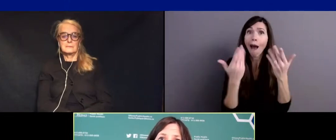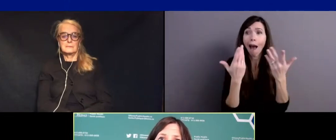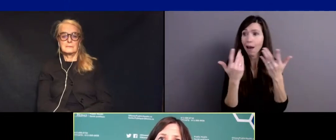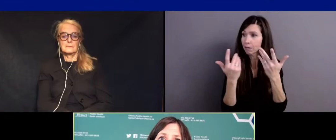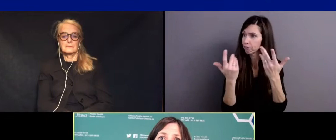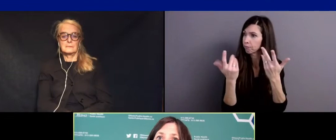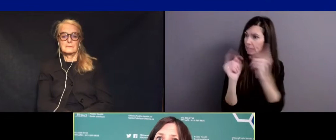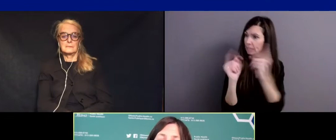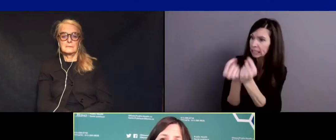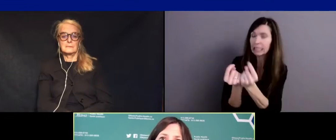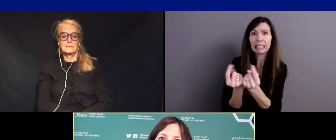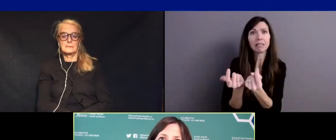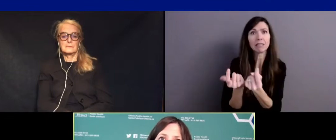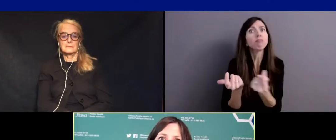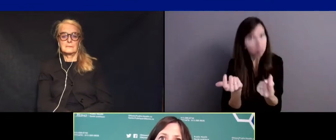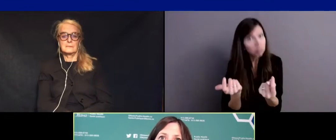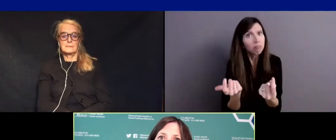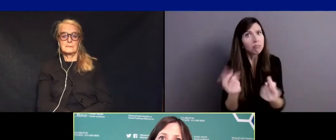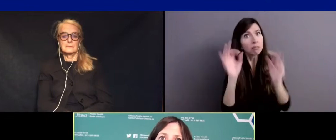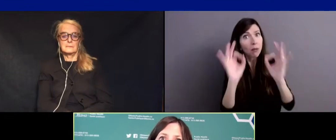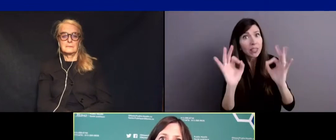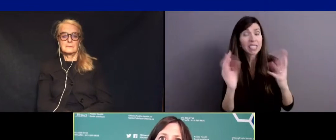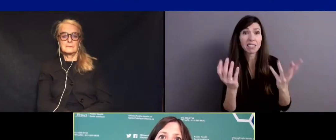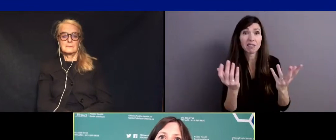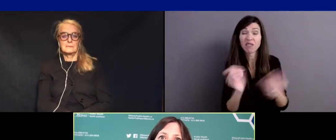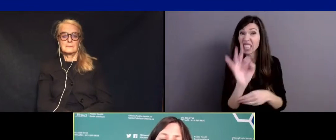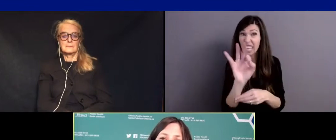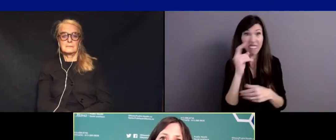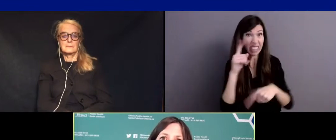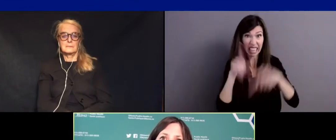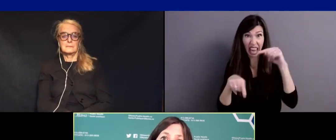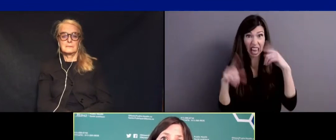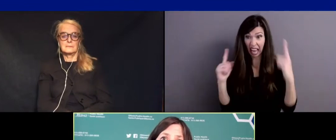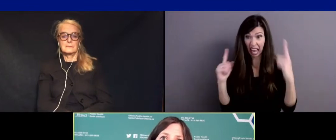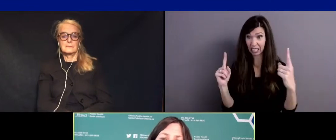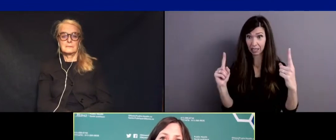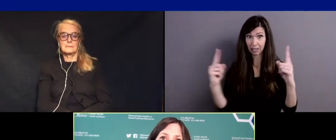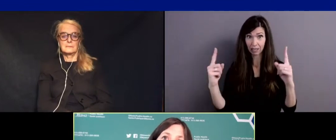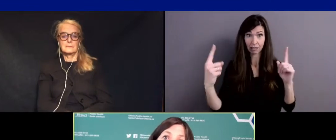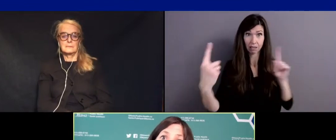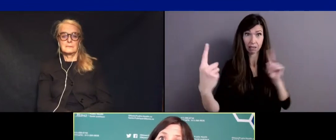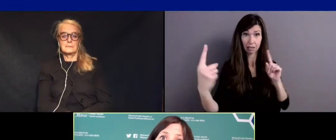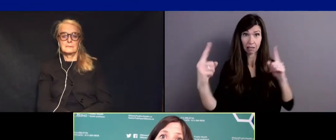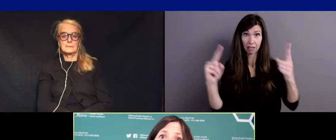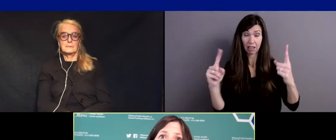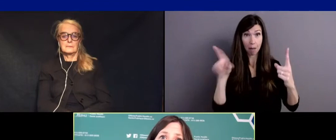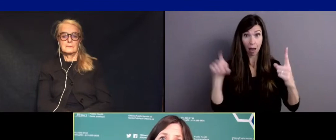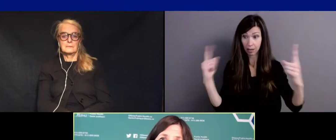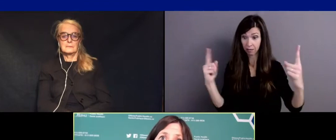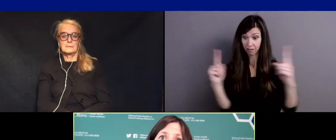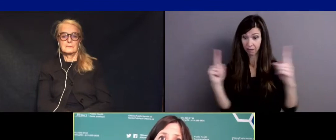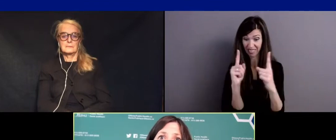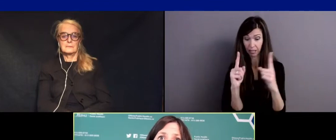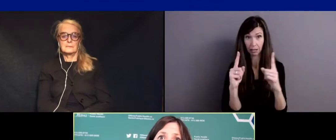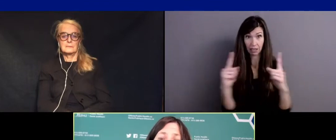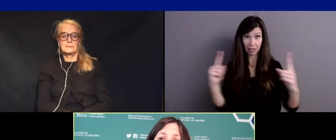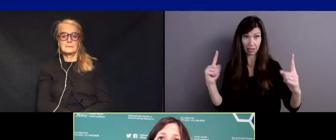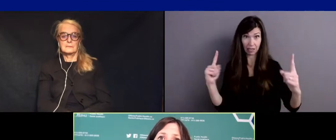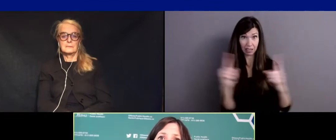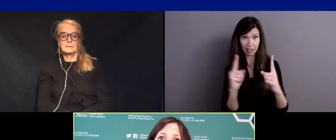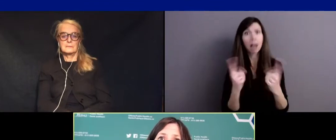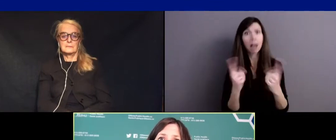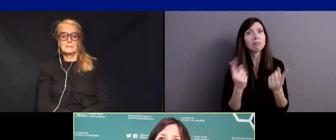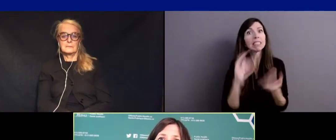better. If the intensity is such that it's hard to do that, you know, we understand, but wearing a mask would decrease the